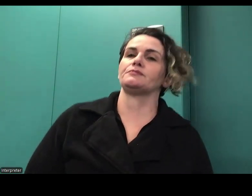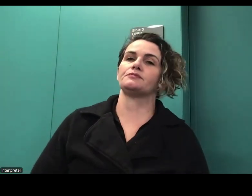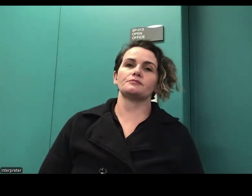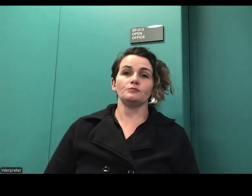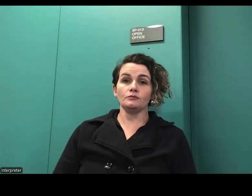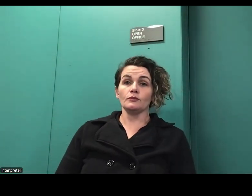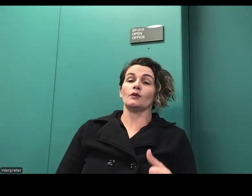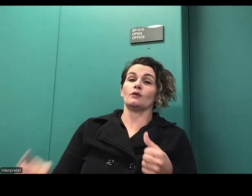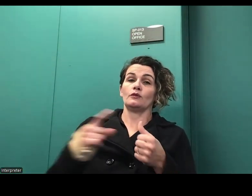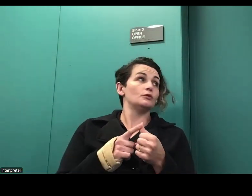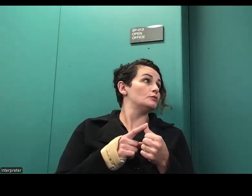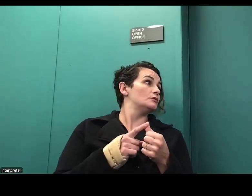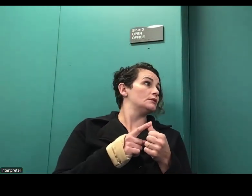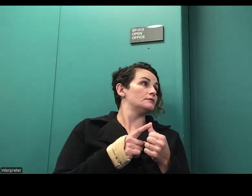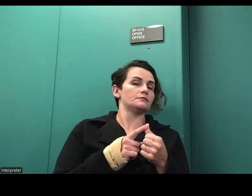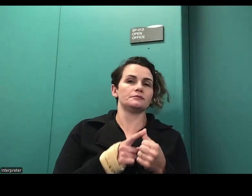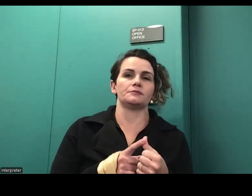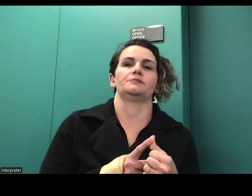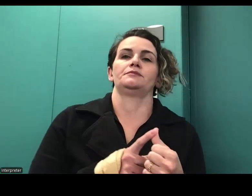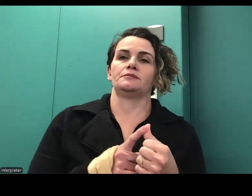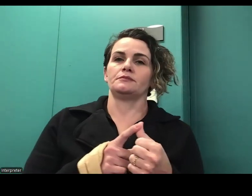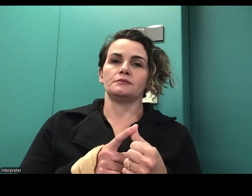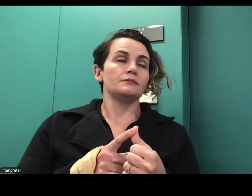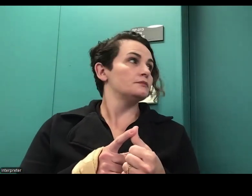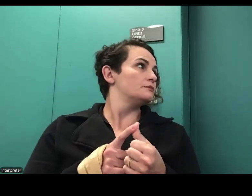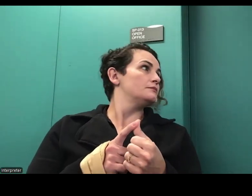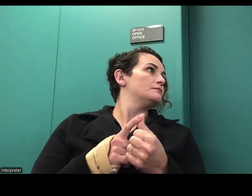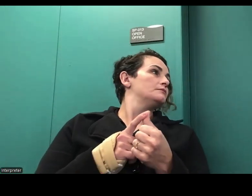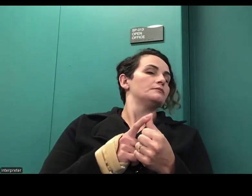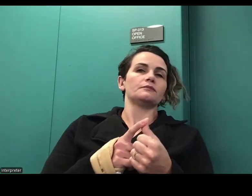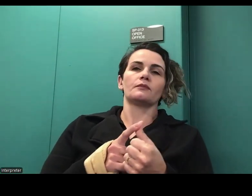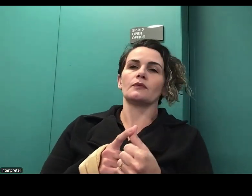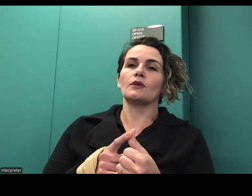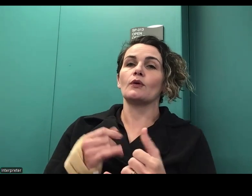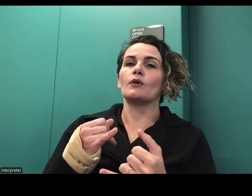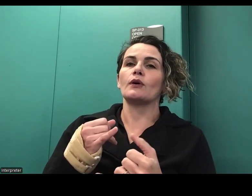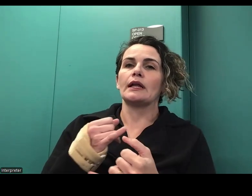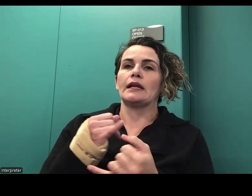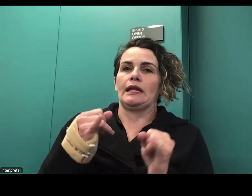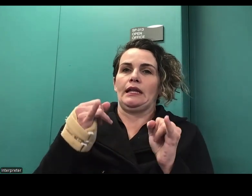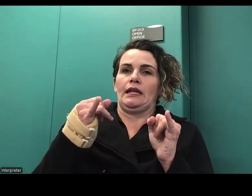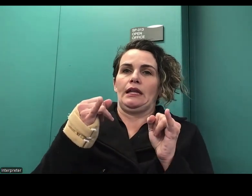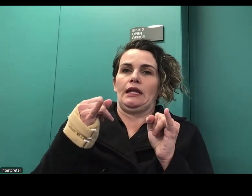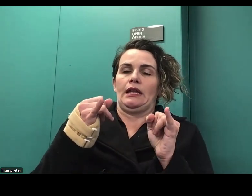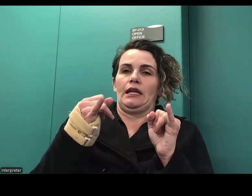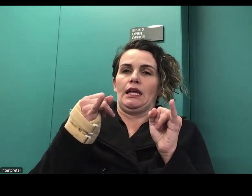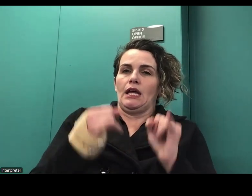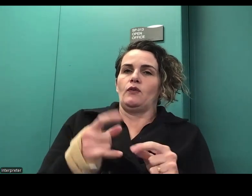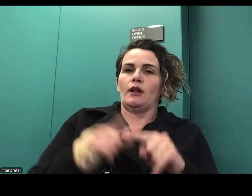Like, Native American. so an individual can't be blamed for what happened, this mass genocide.